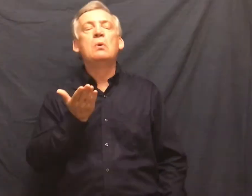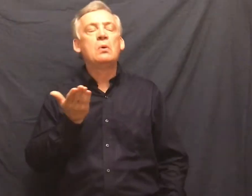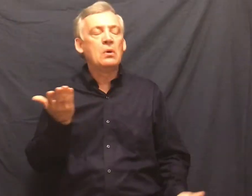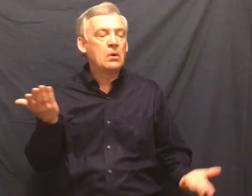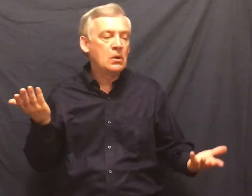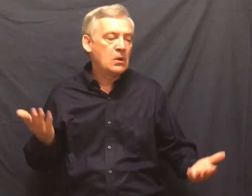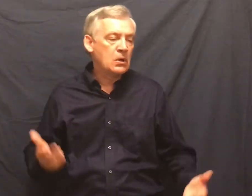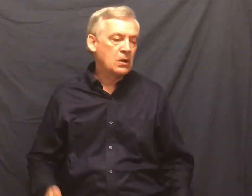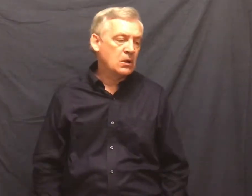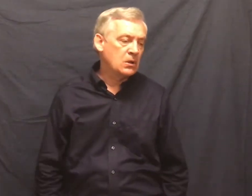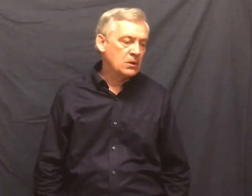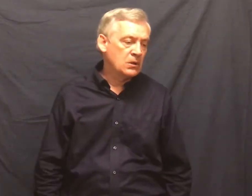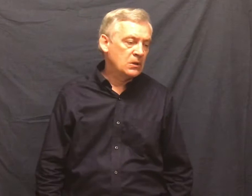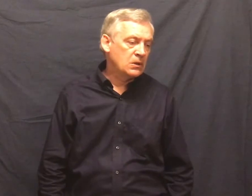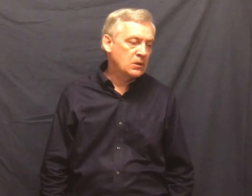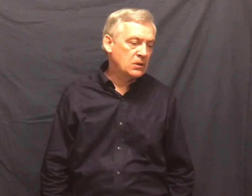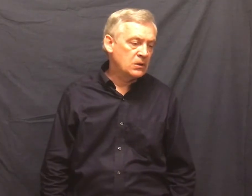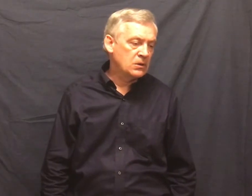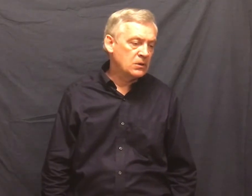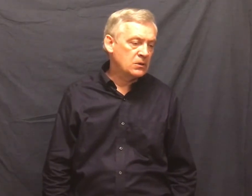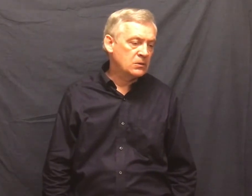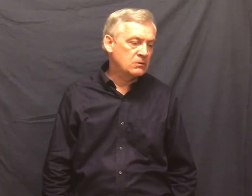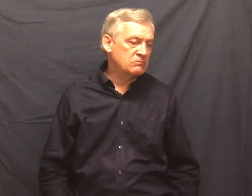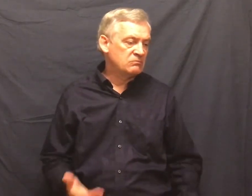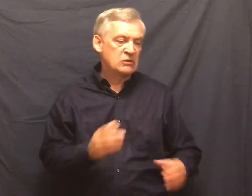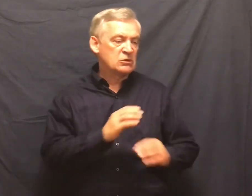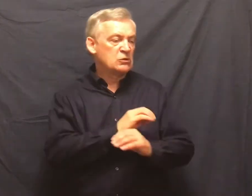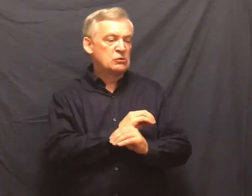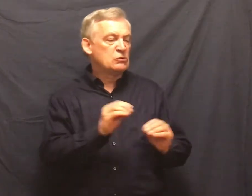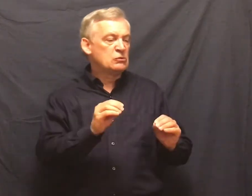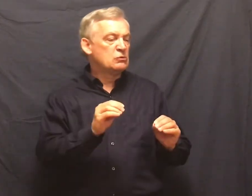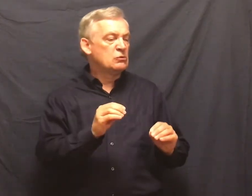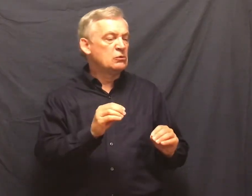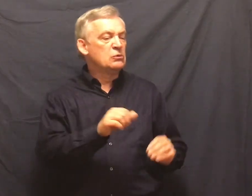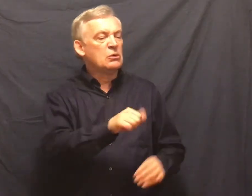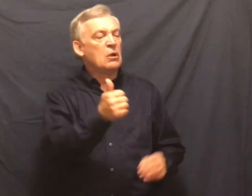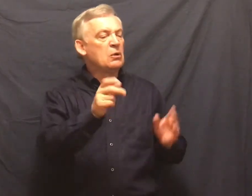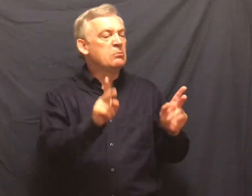They ain't got nobody in the world that gives a hootin' heck about 'em.